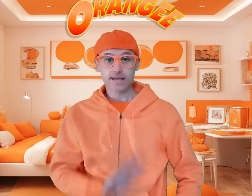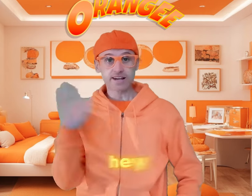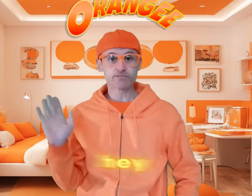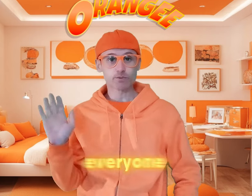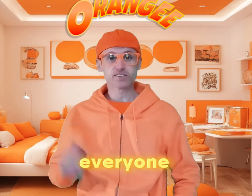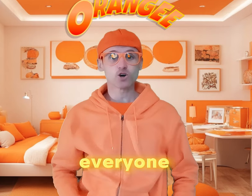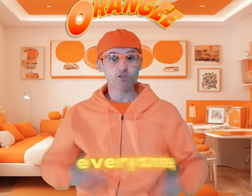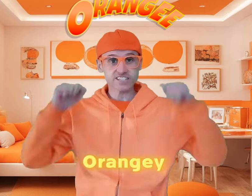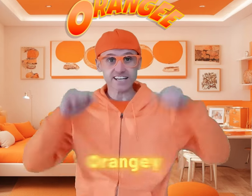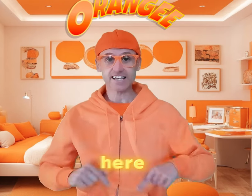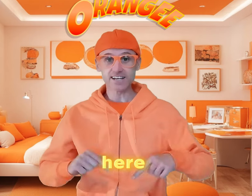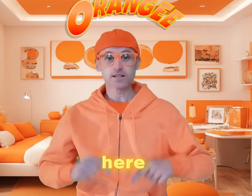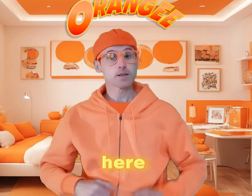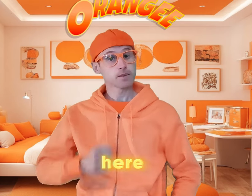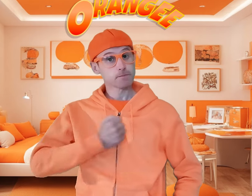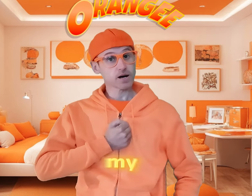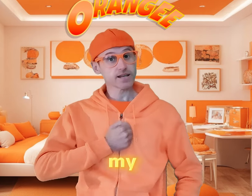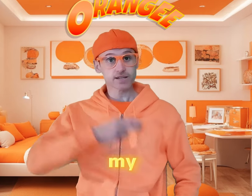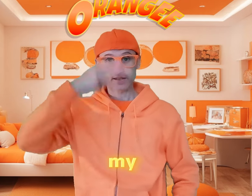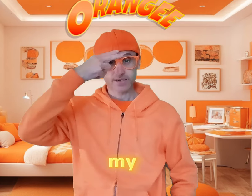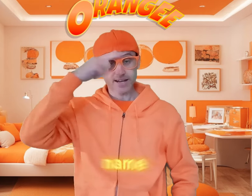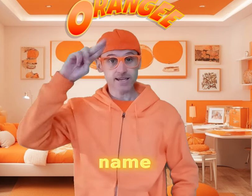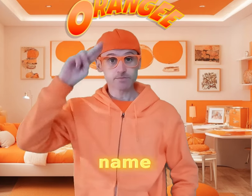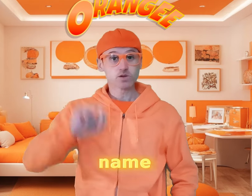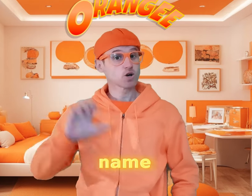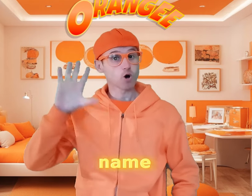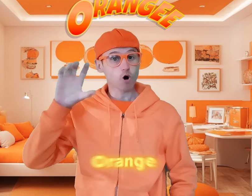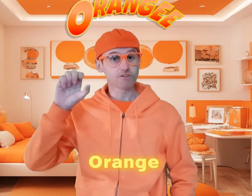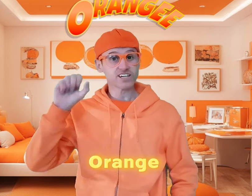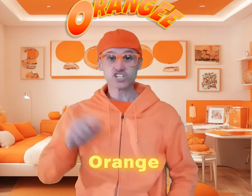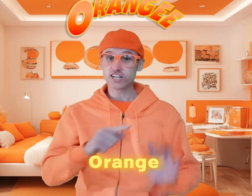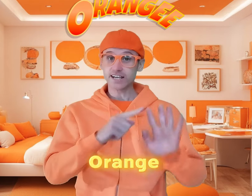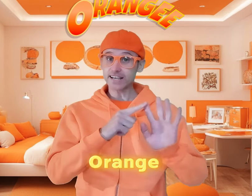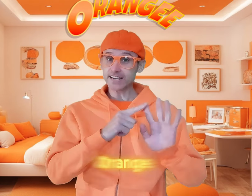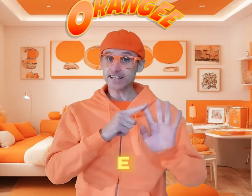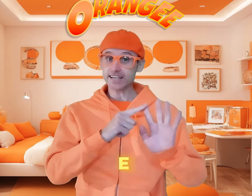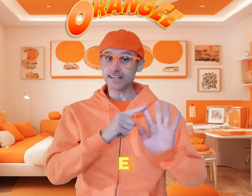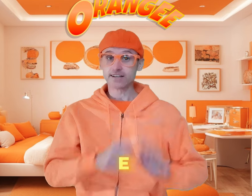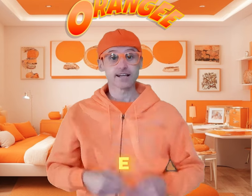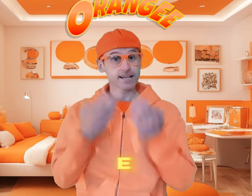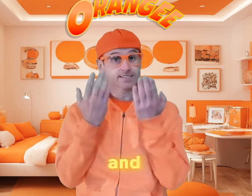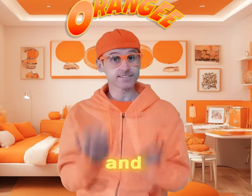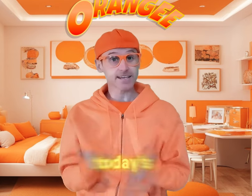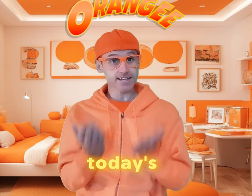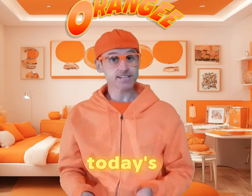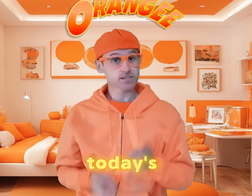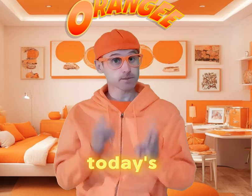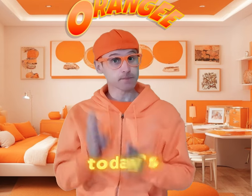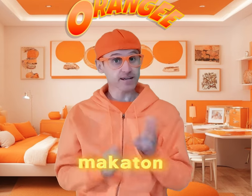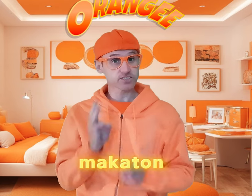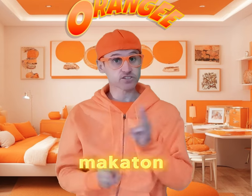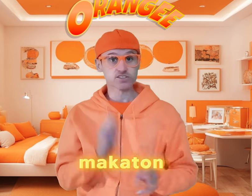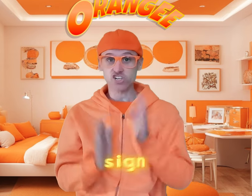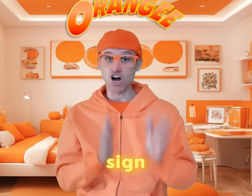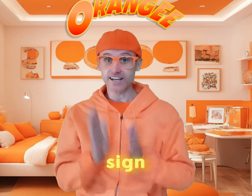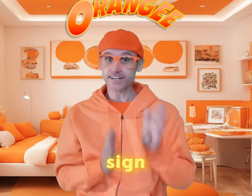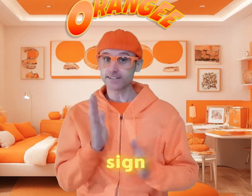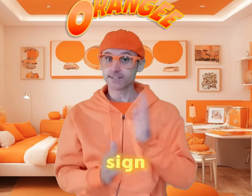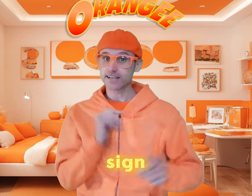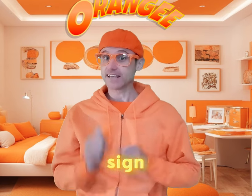Hey everyone, ORANGEE here. My name, ORANGEE. And today's Makaton sign